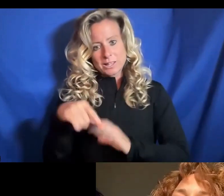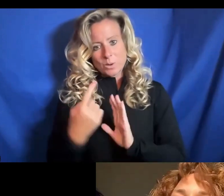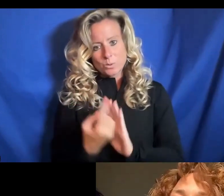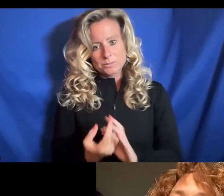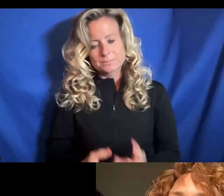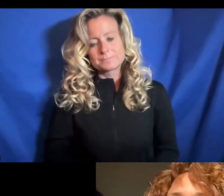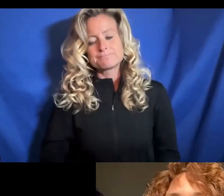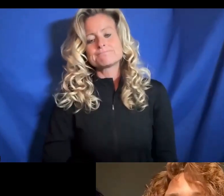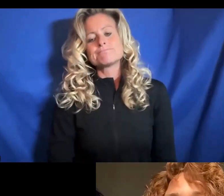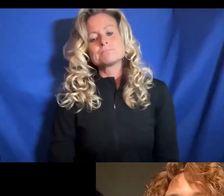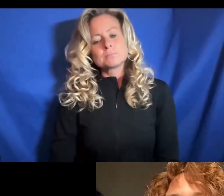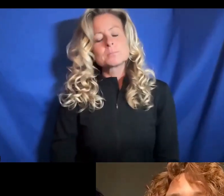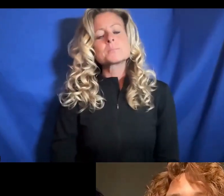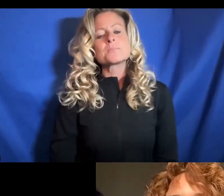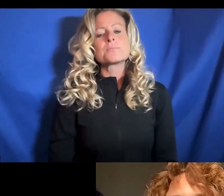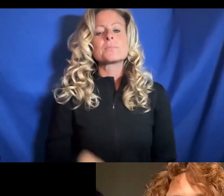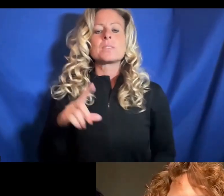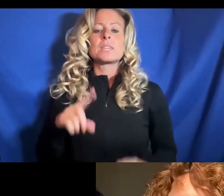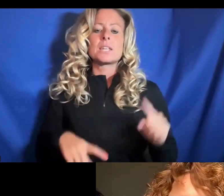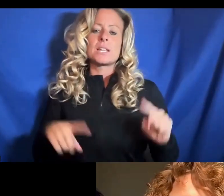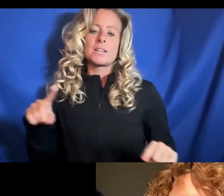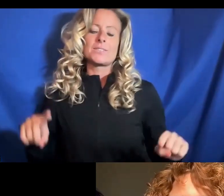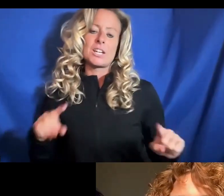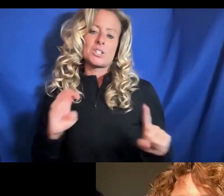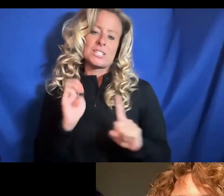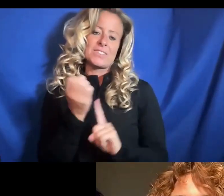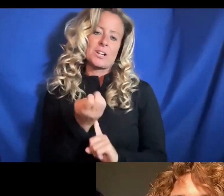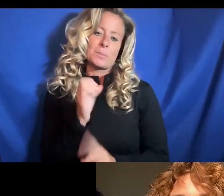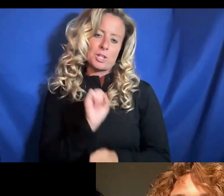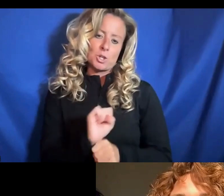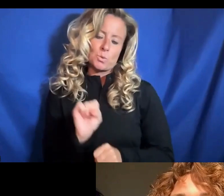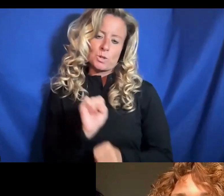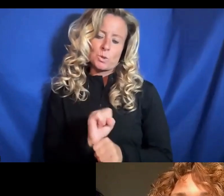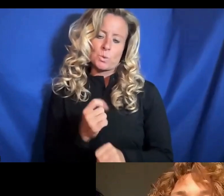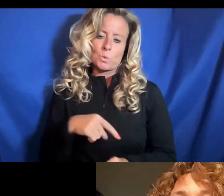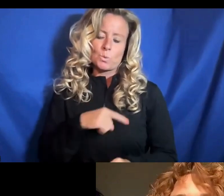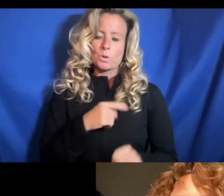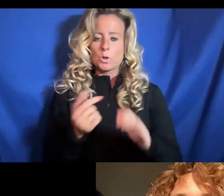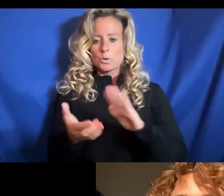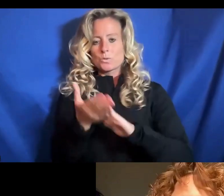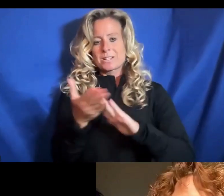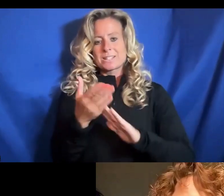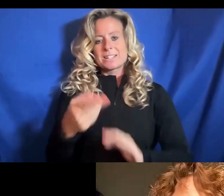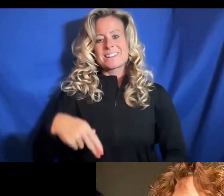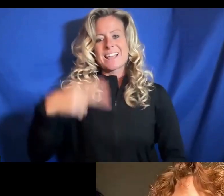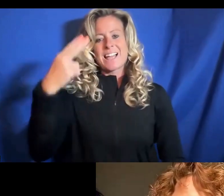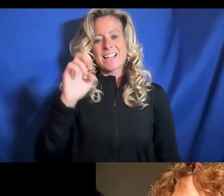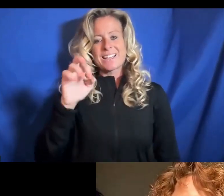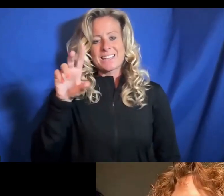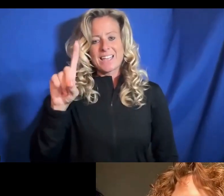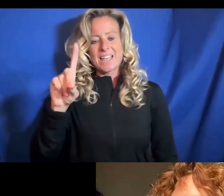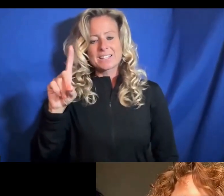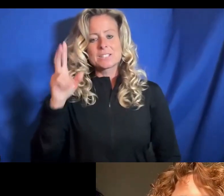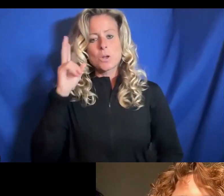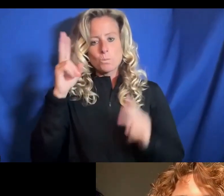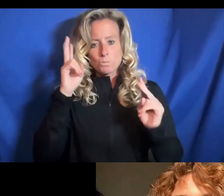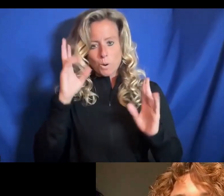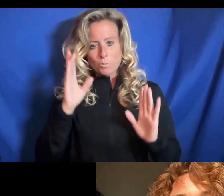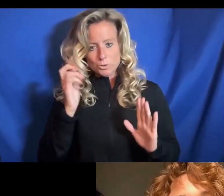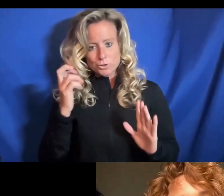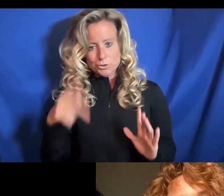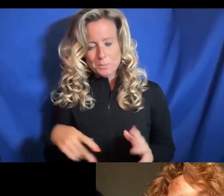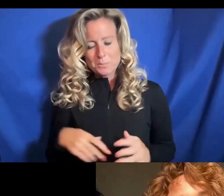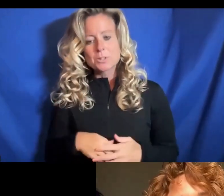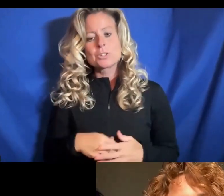So it really varies on the environment that you're in. We are running a higher end barber shop. Um, so